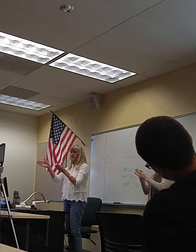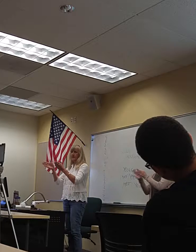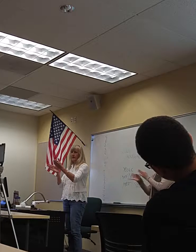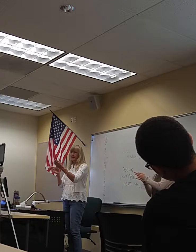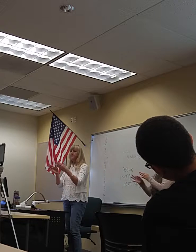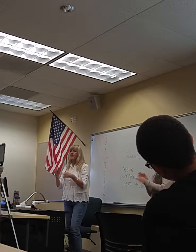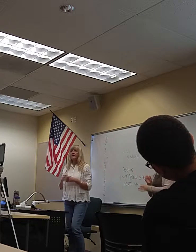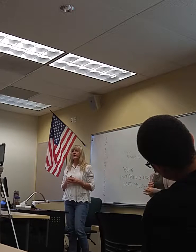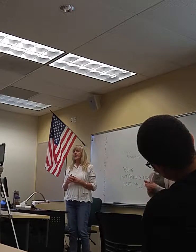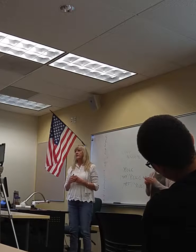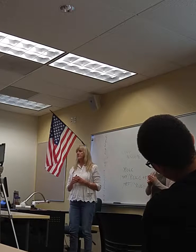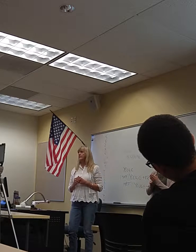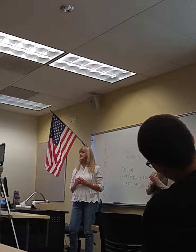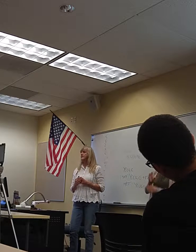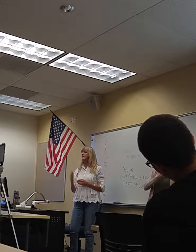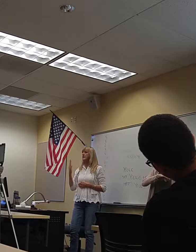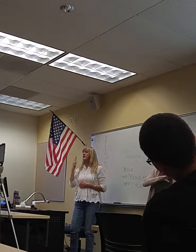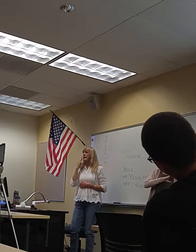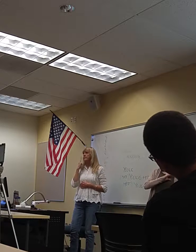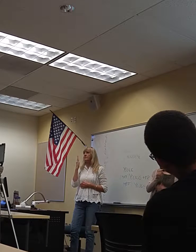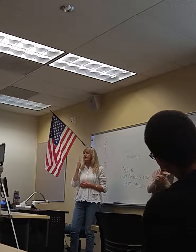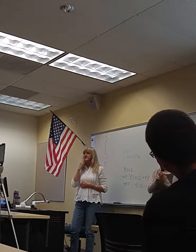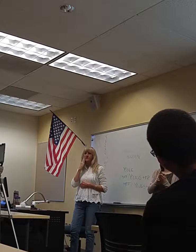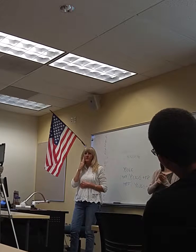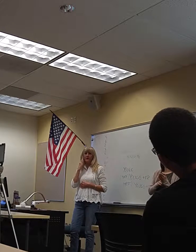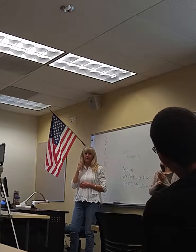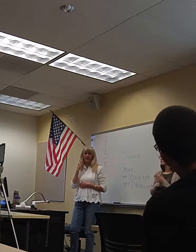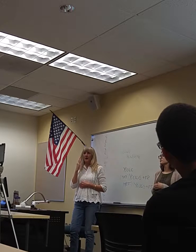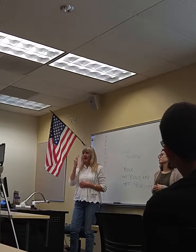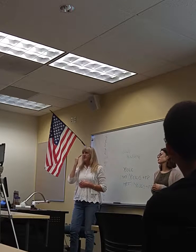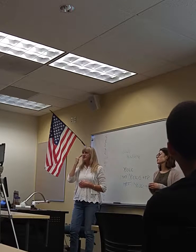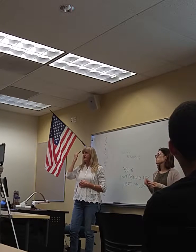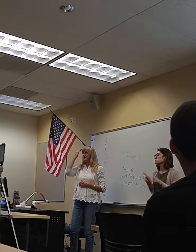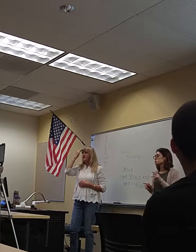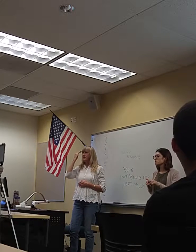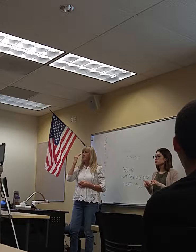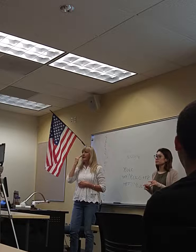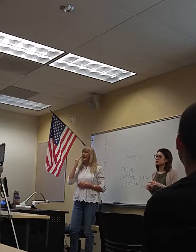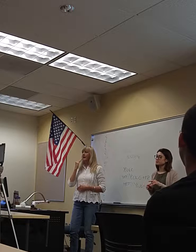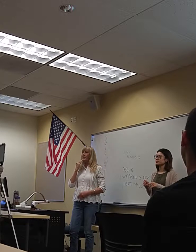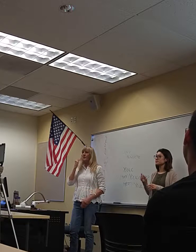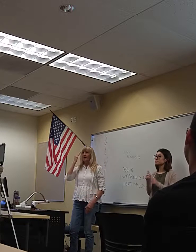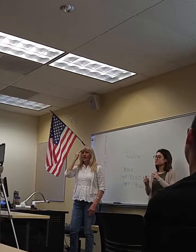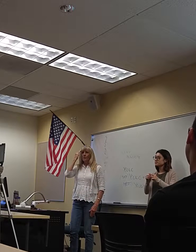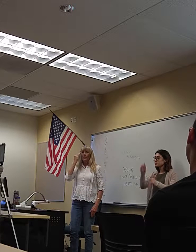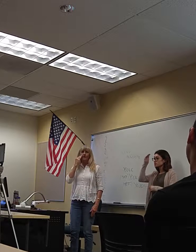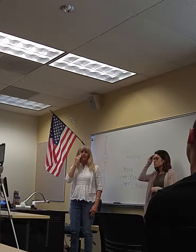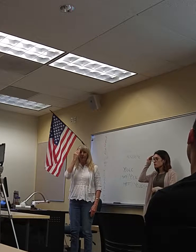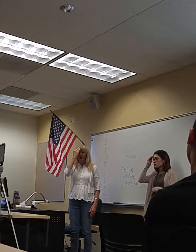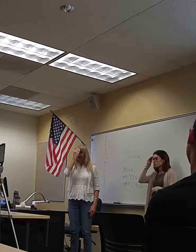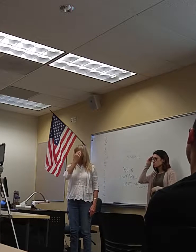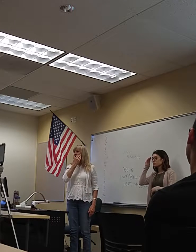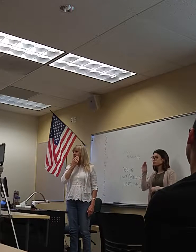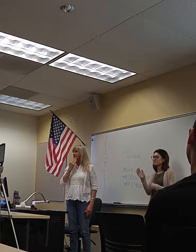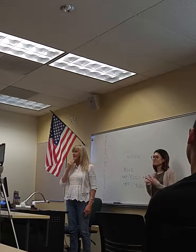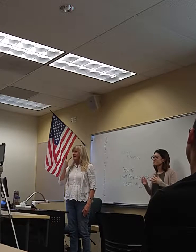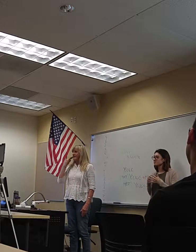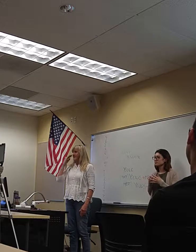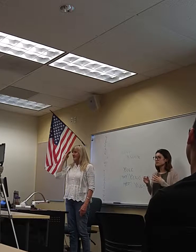about that? That characteristically, a lot of people just do no. So it doesn't really matter where you put it,